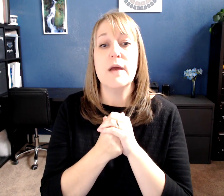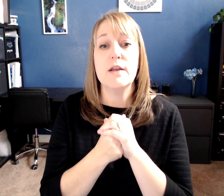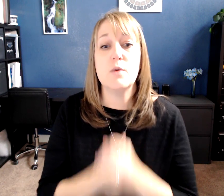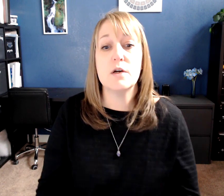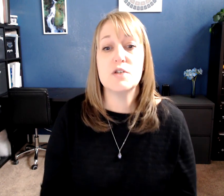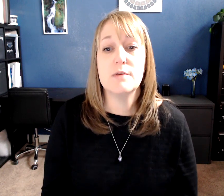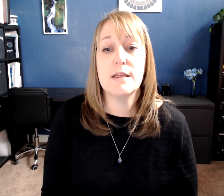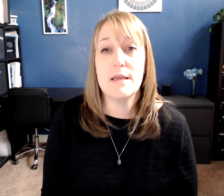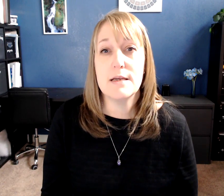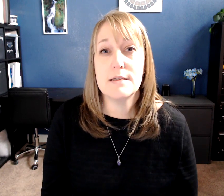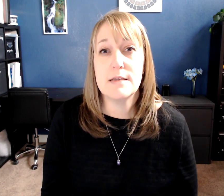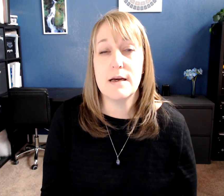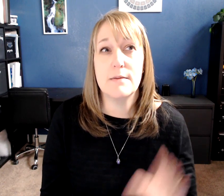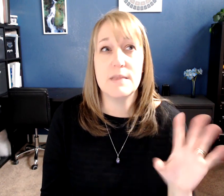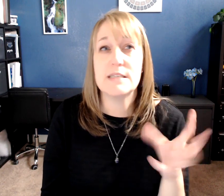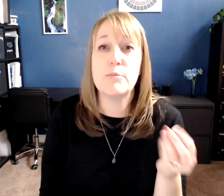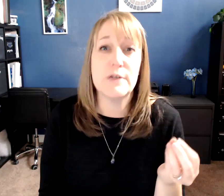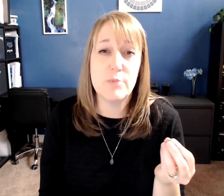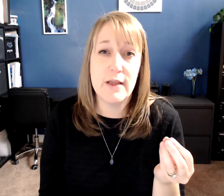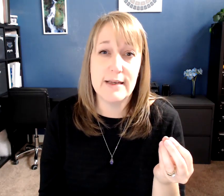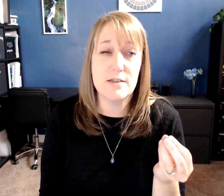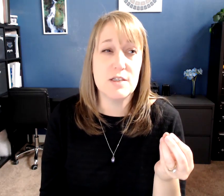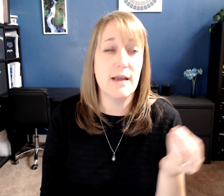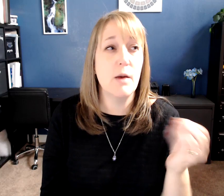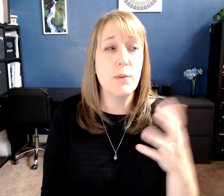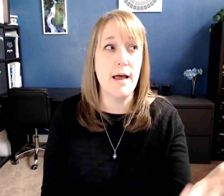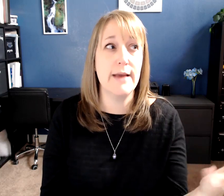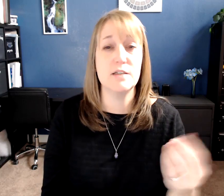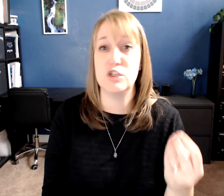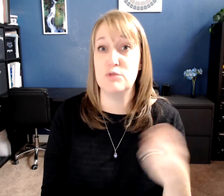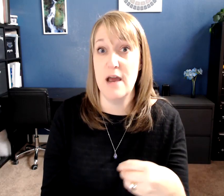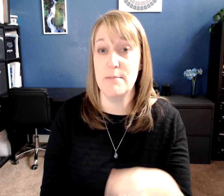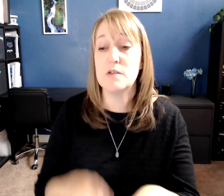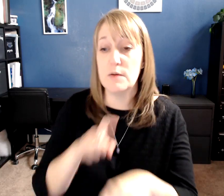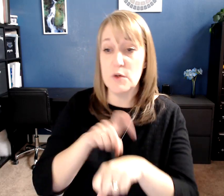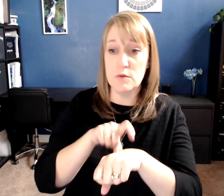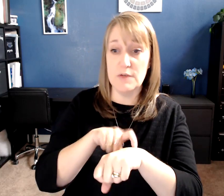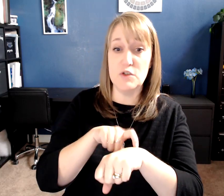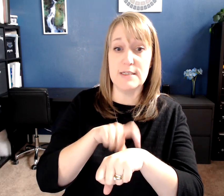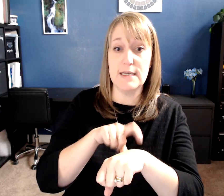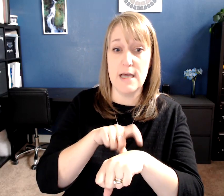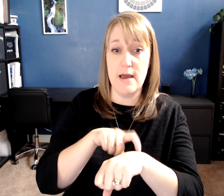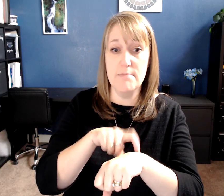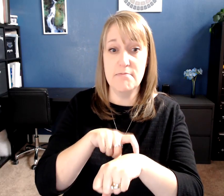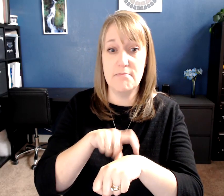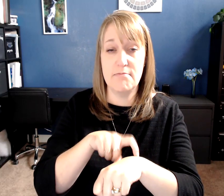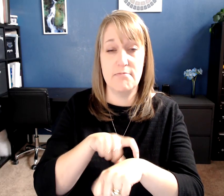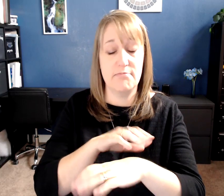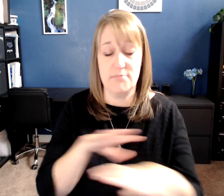When you are doing this, the same principle, I guess I should say, applies to time. So if you just say time, that